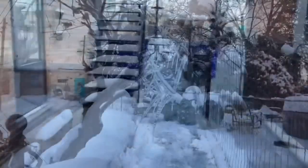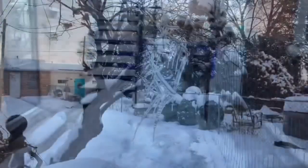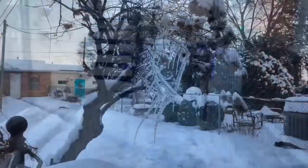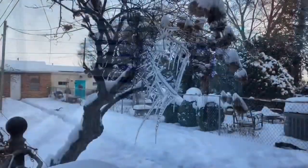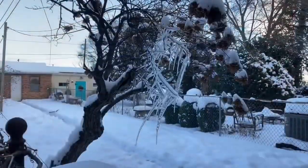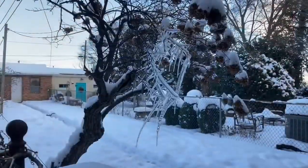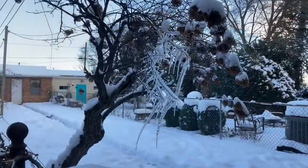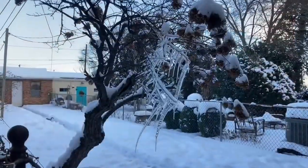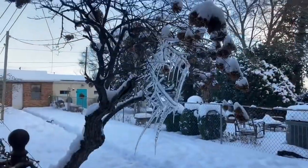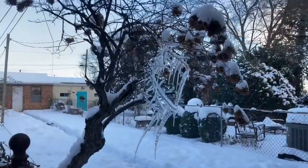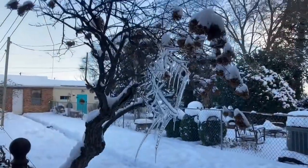just fine.